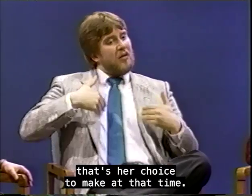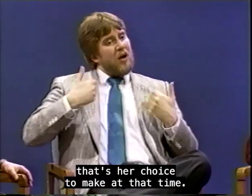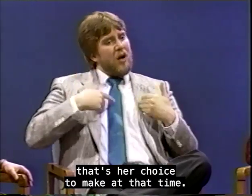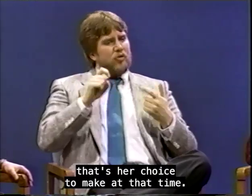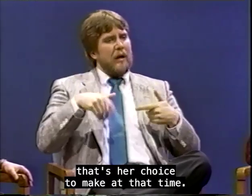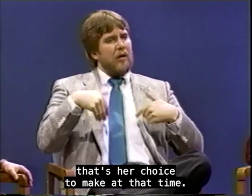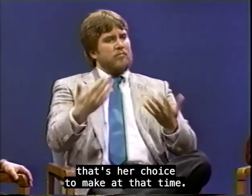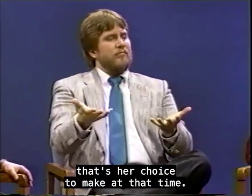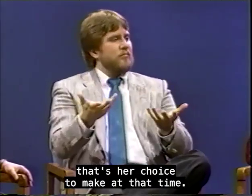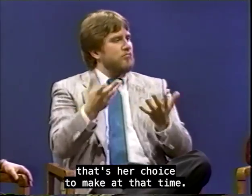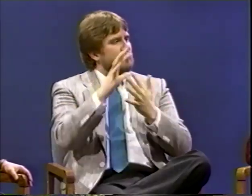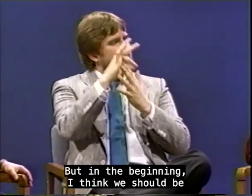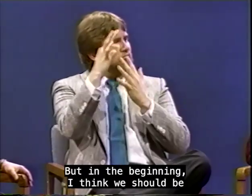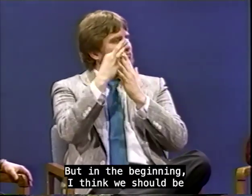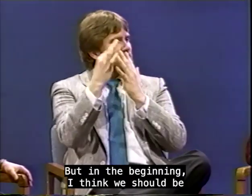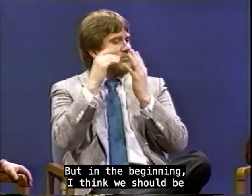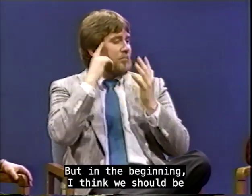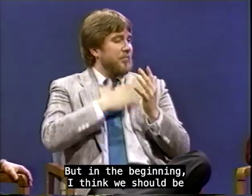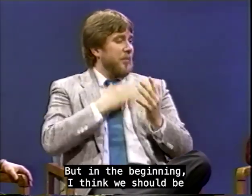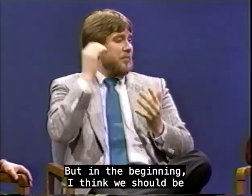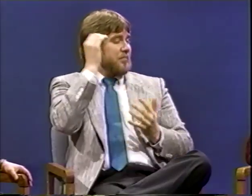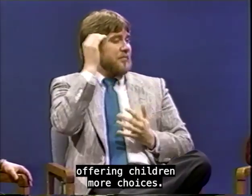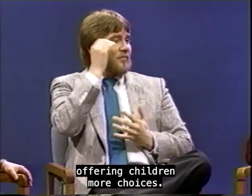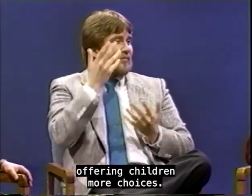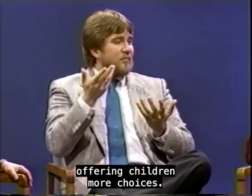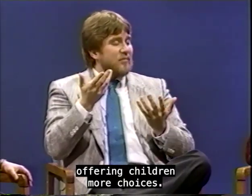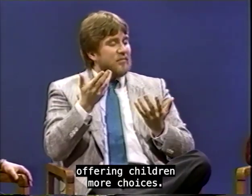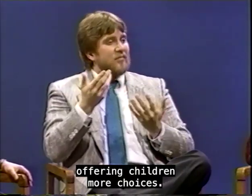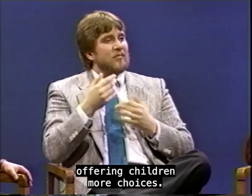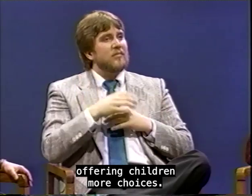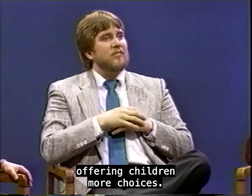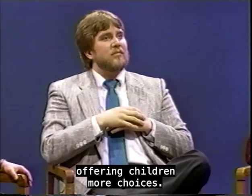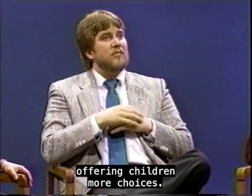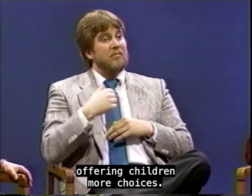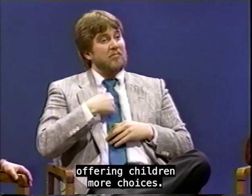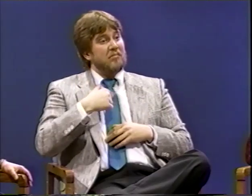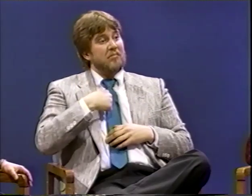to make at that time. But in the beginning, I think we should be offering children more choices. Yeah.